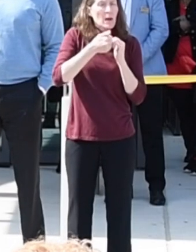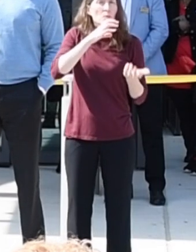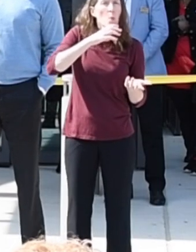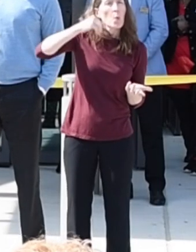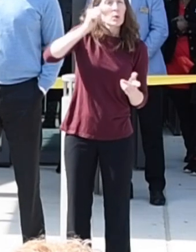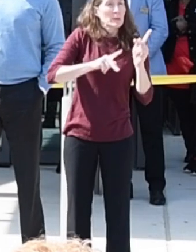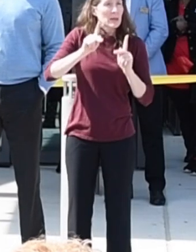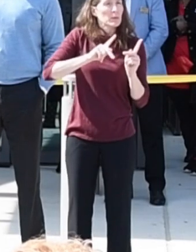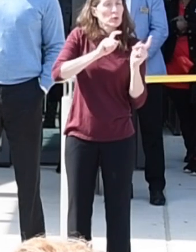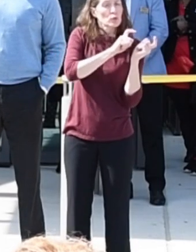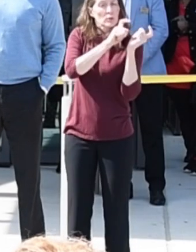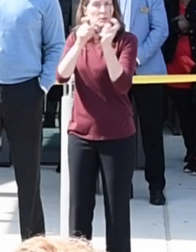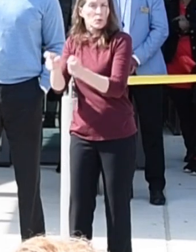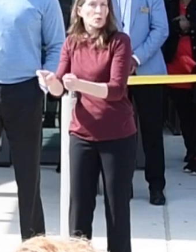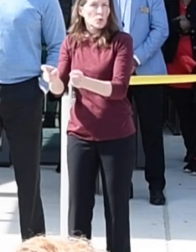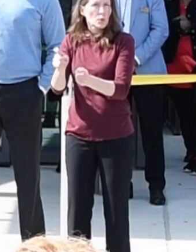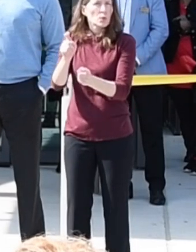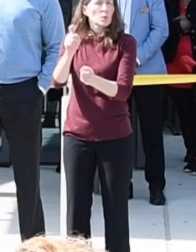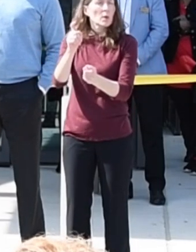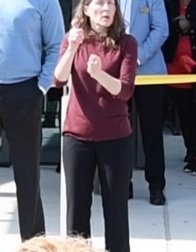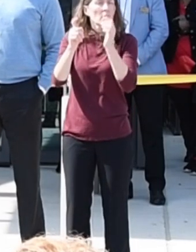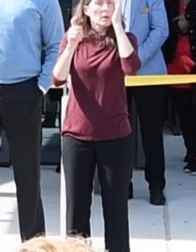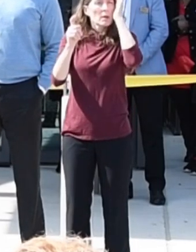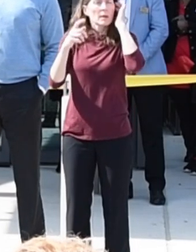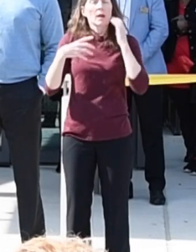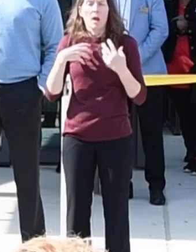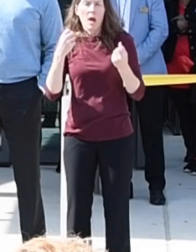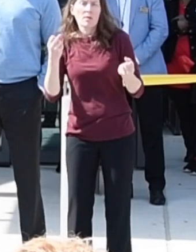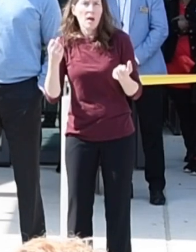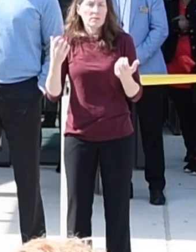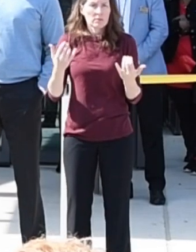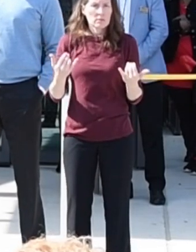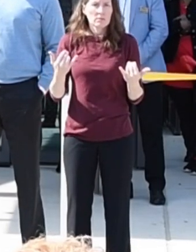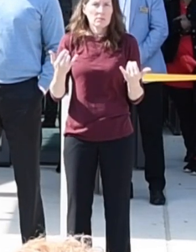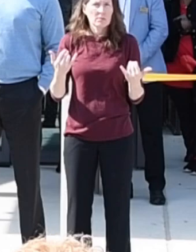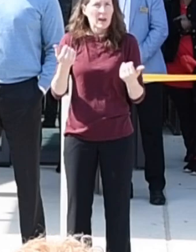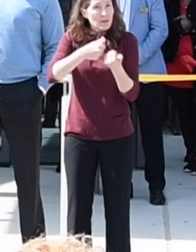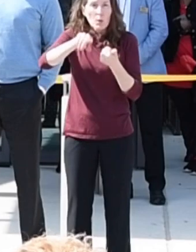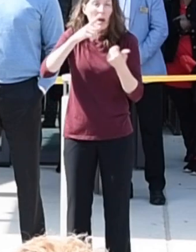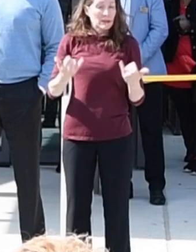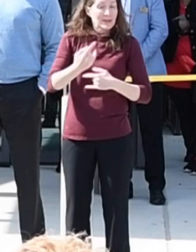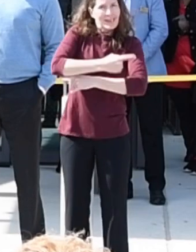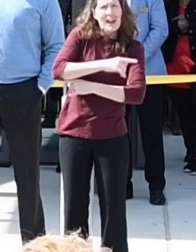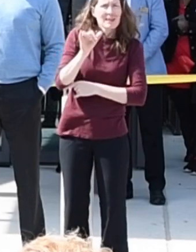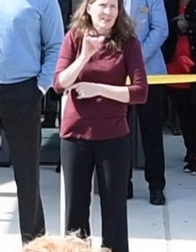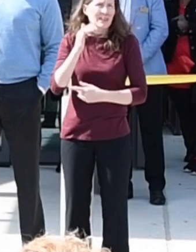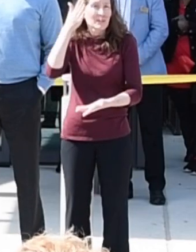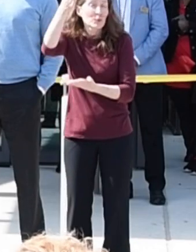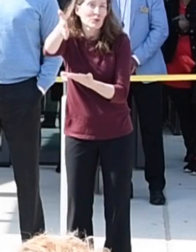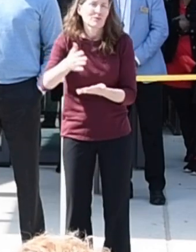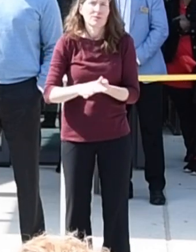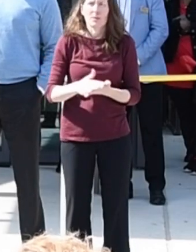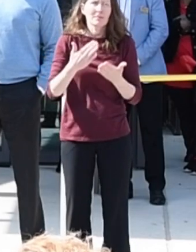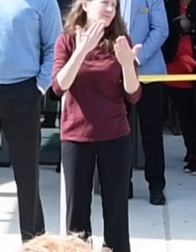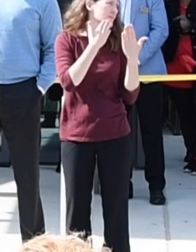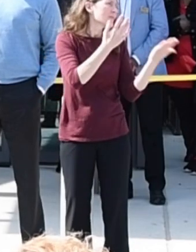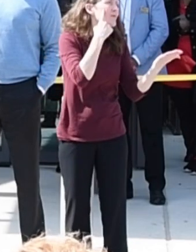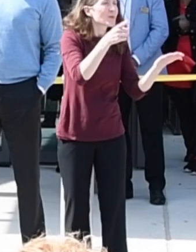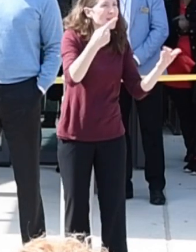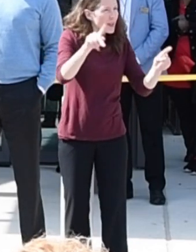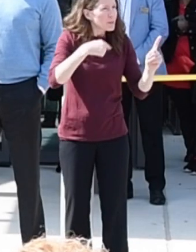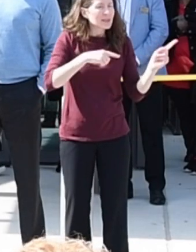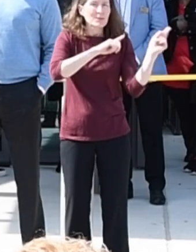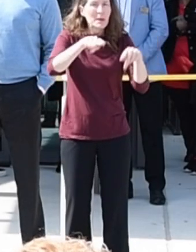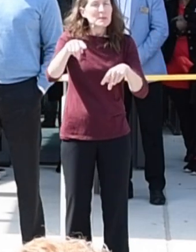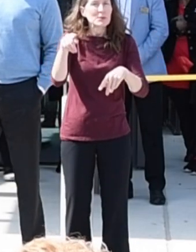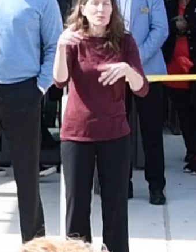well-being of not just today, but our future. So I thank you so much for allowing me to be here and